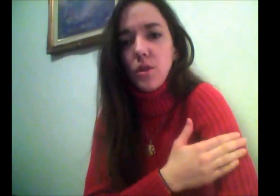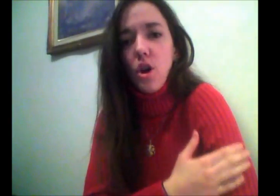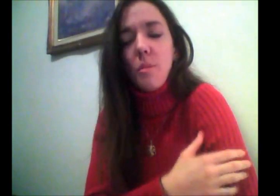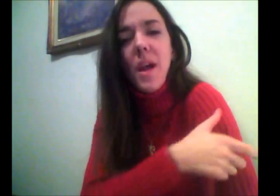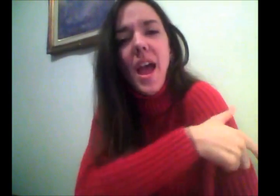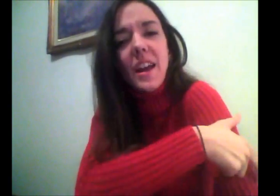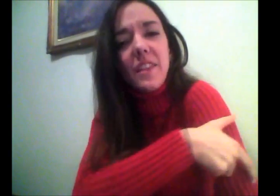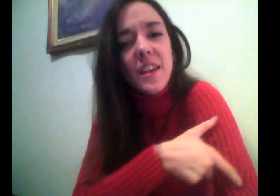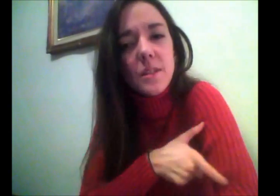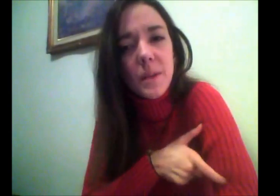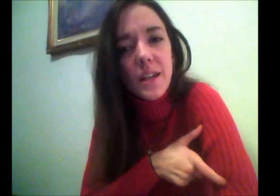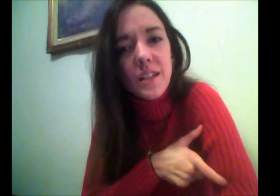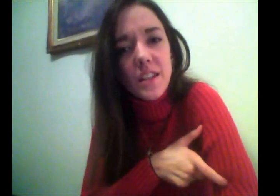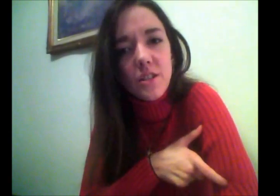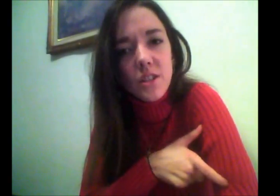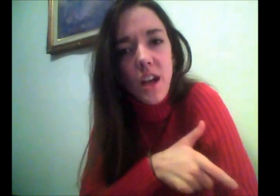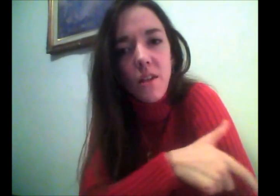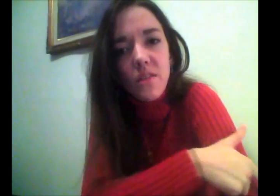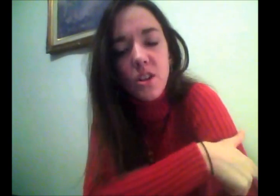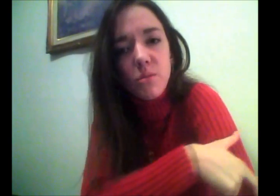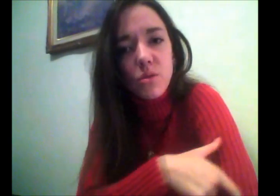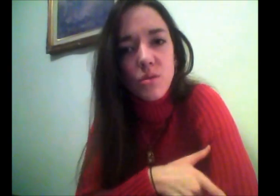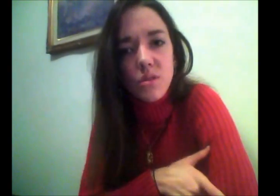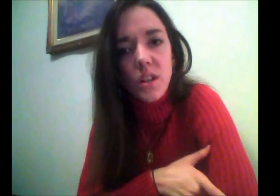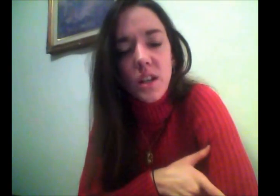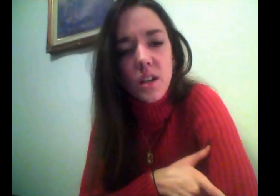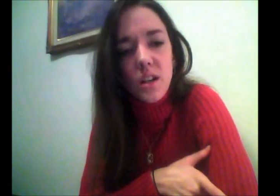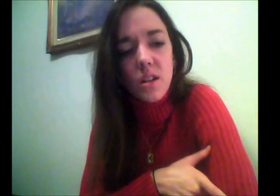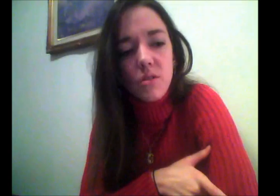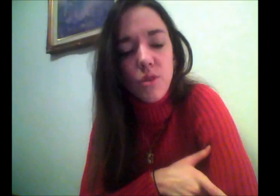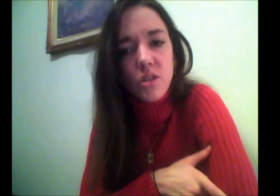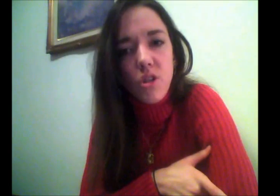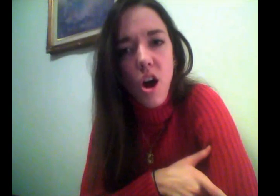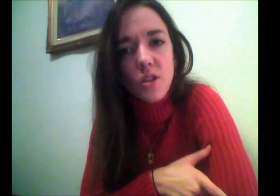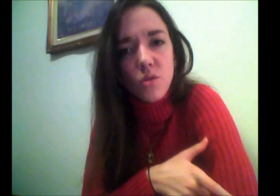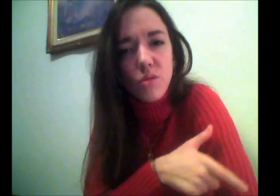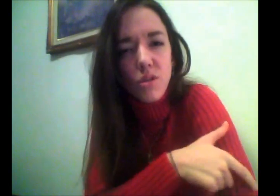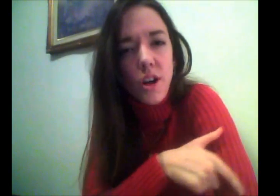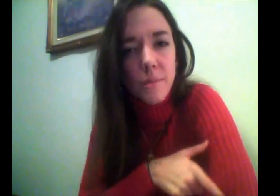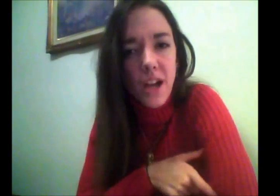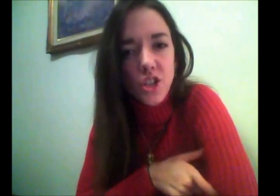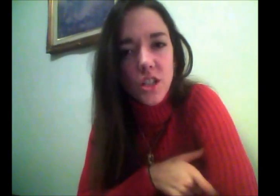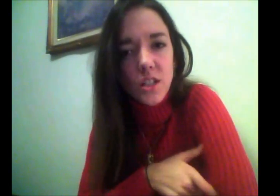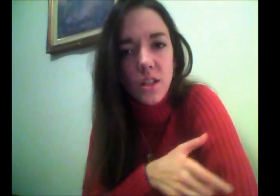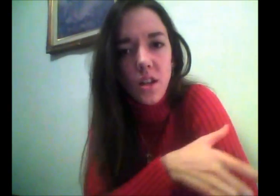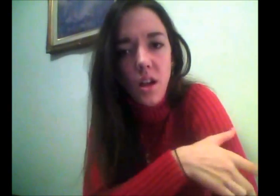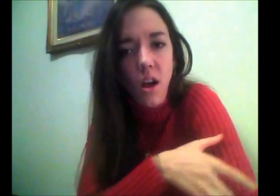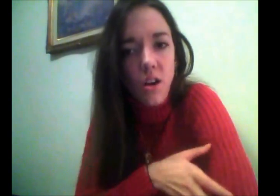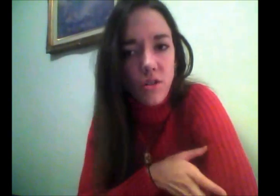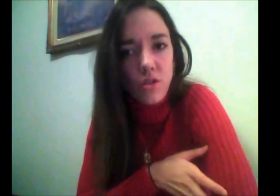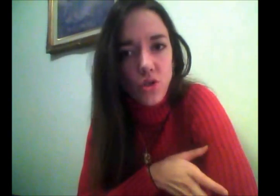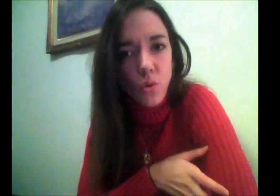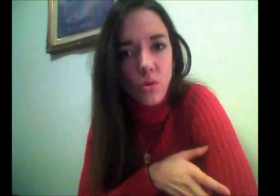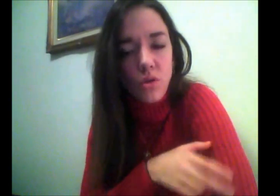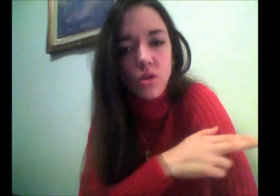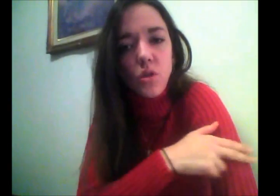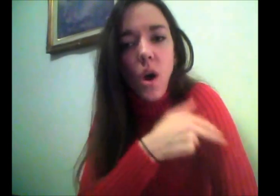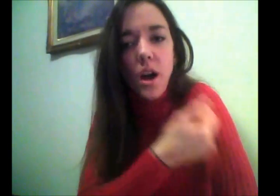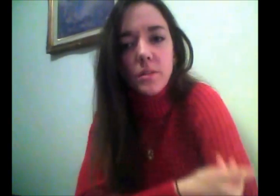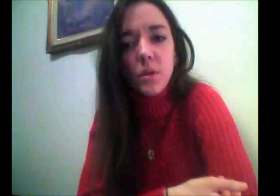arm, and I think it's because they used to have those Red Cross patches on the shoulder. So hospital.